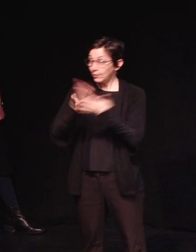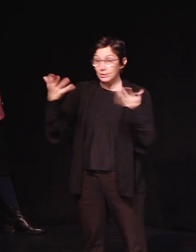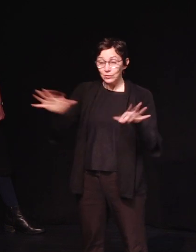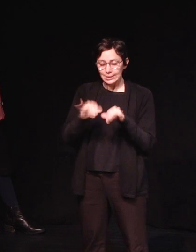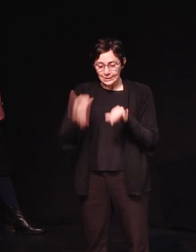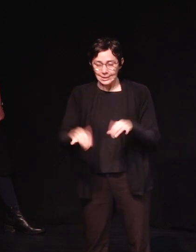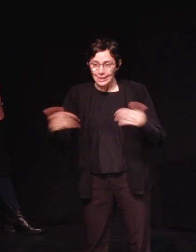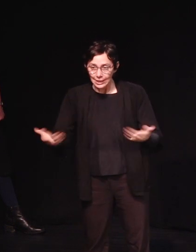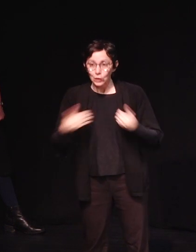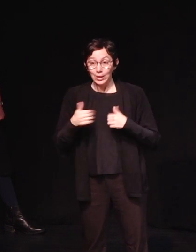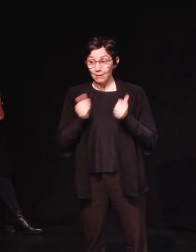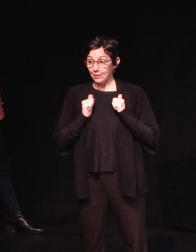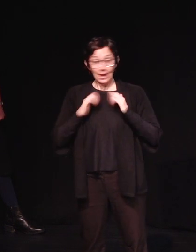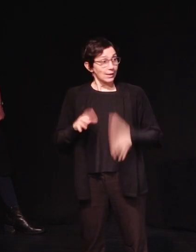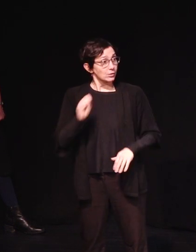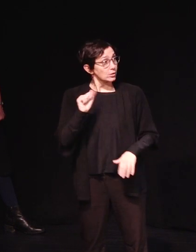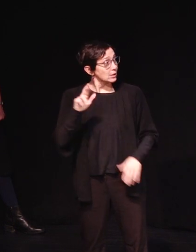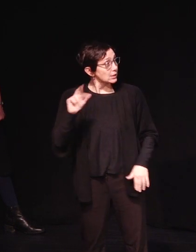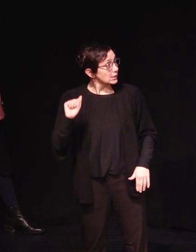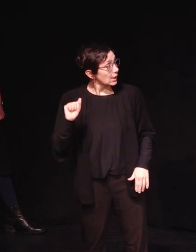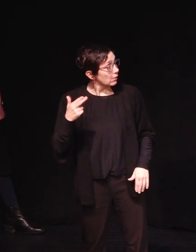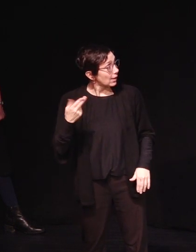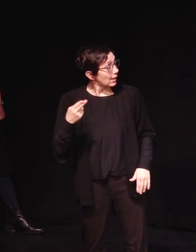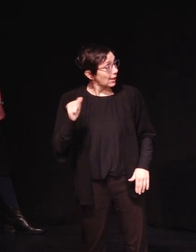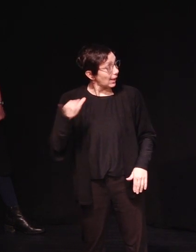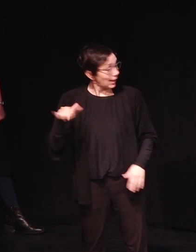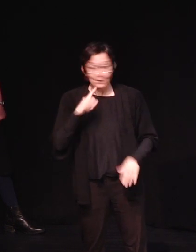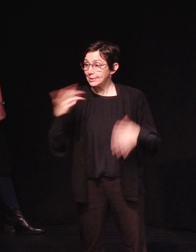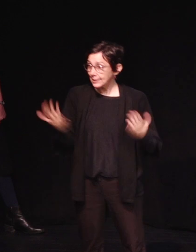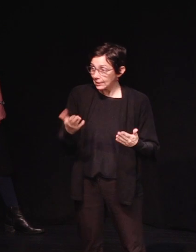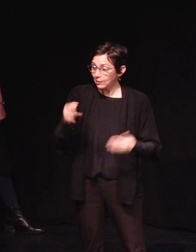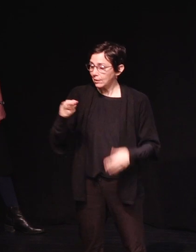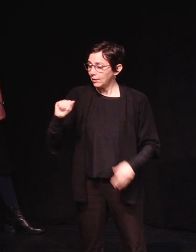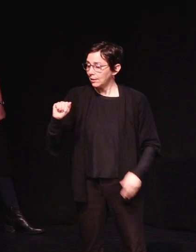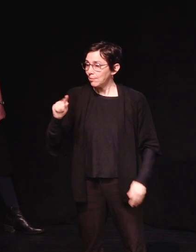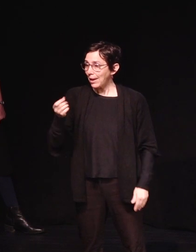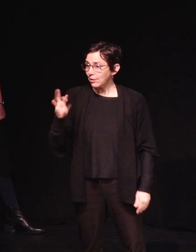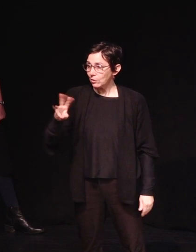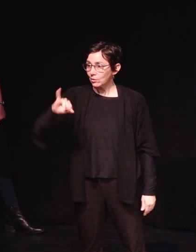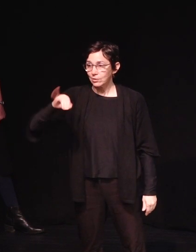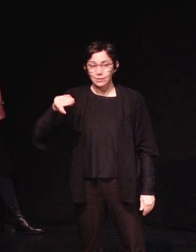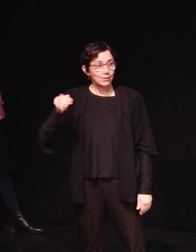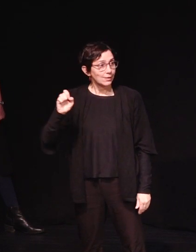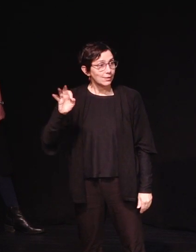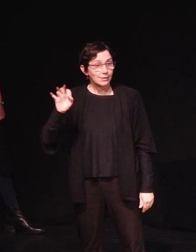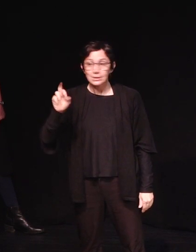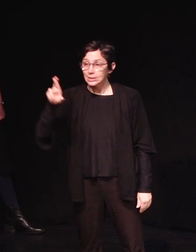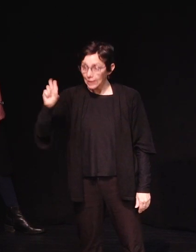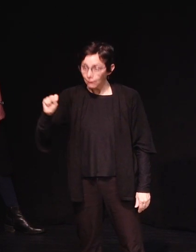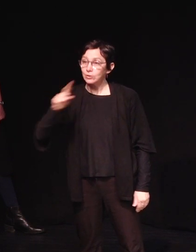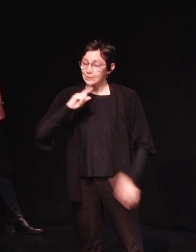the actors, we have here Sarah Hay. Where's Sarah? Sarah's back there hiding. Matthew Jeffers, the great Matthew Jeffers, who you're going to get to